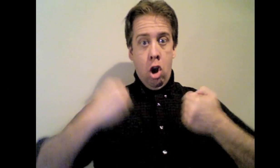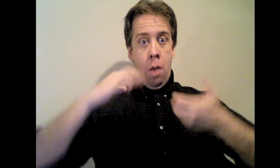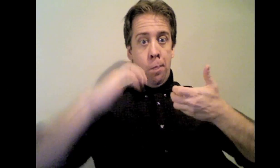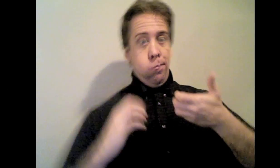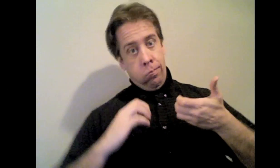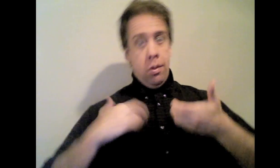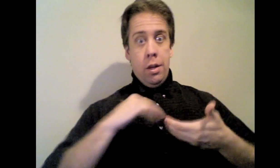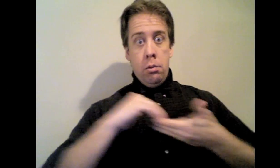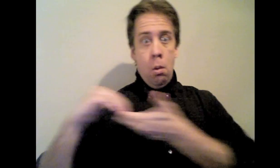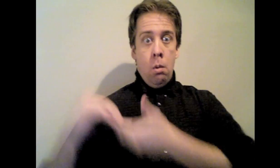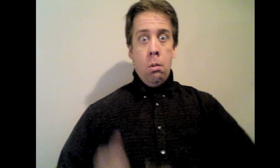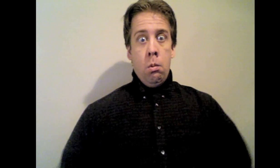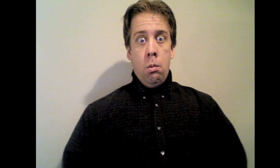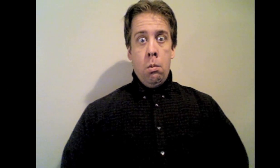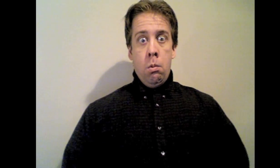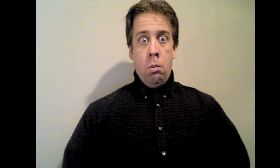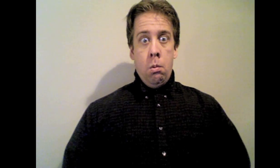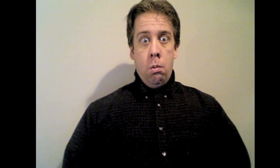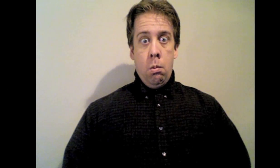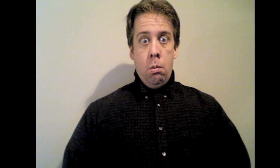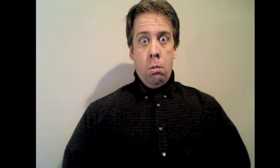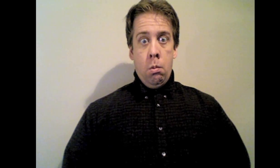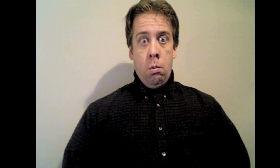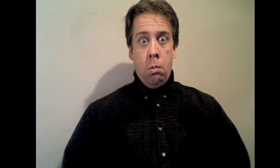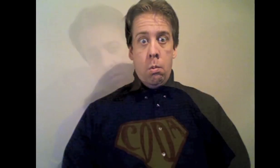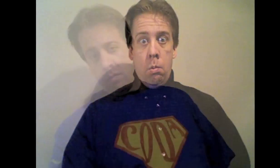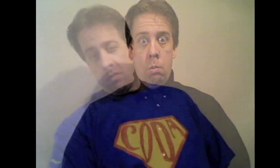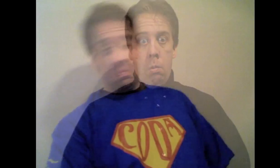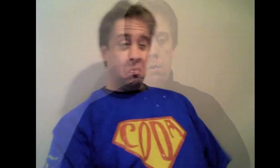In case my car breaks down on the way to the assignment, I can get a tow.